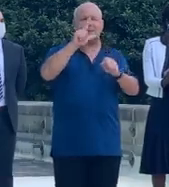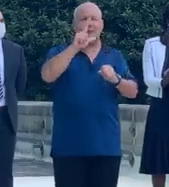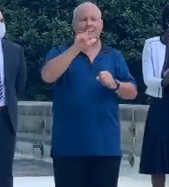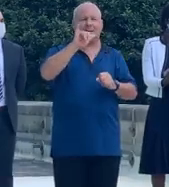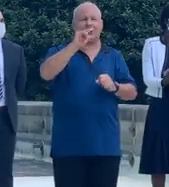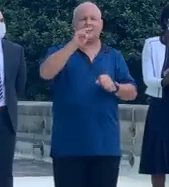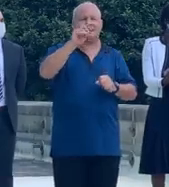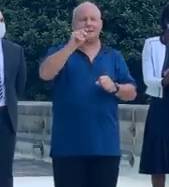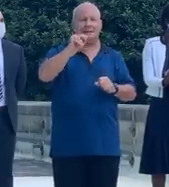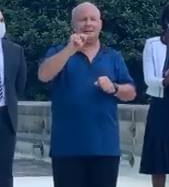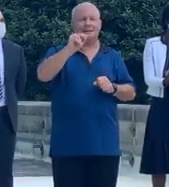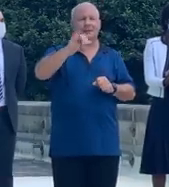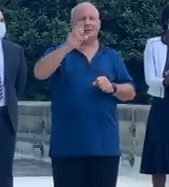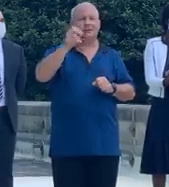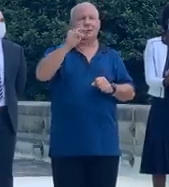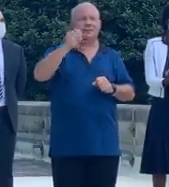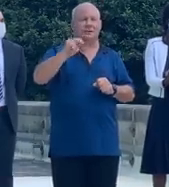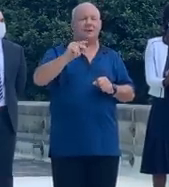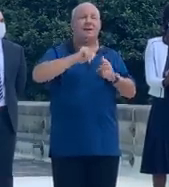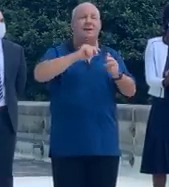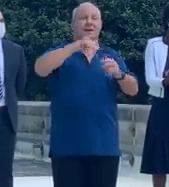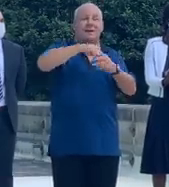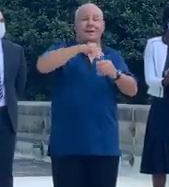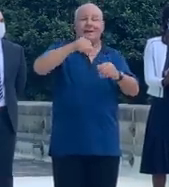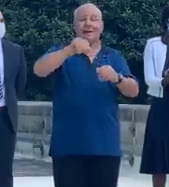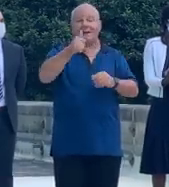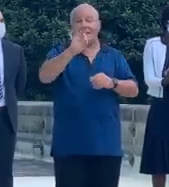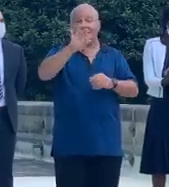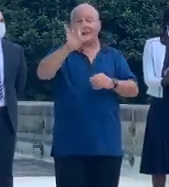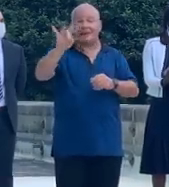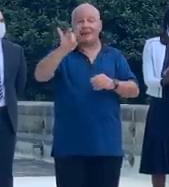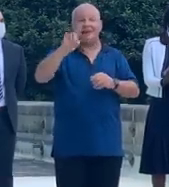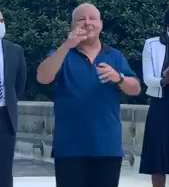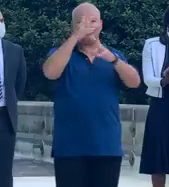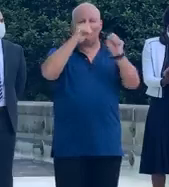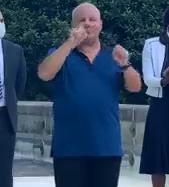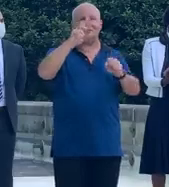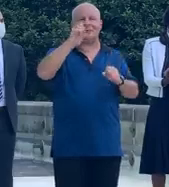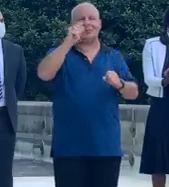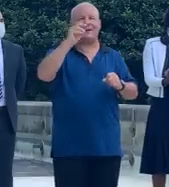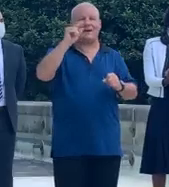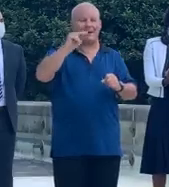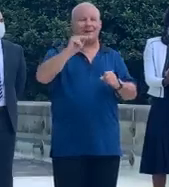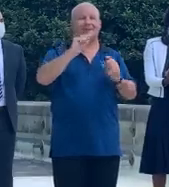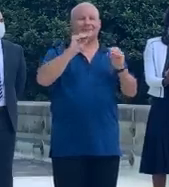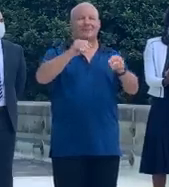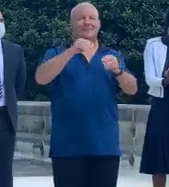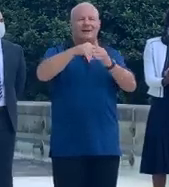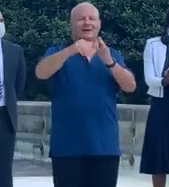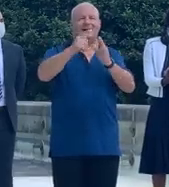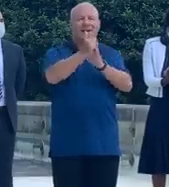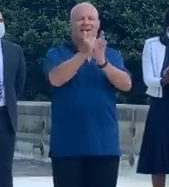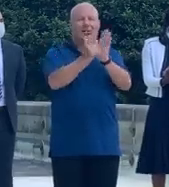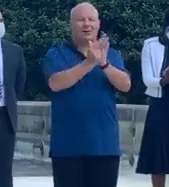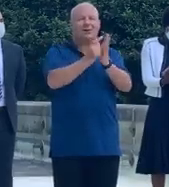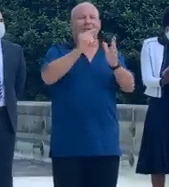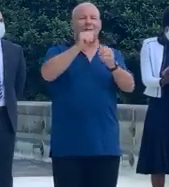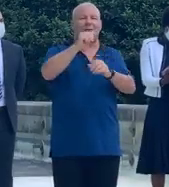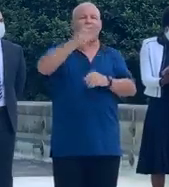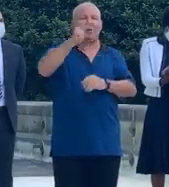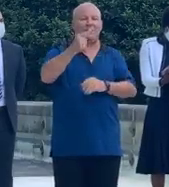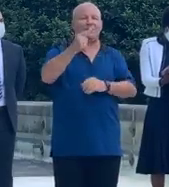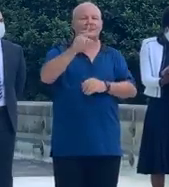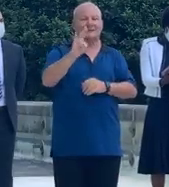by President Ronald Reagan in 1988, which was enacted into law on August 17,